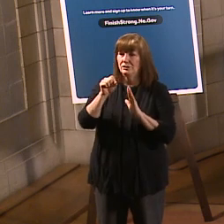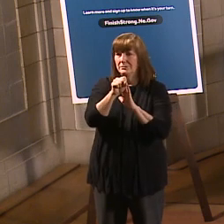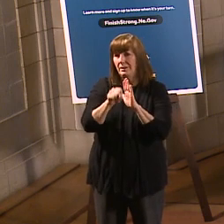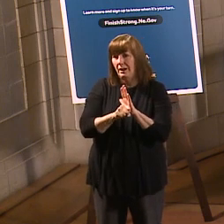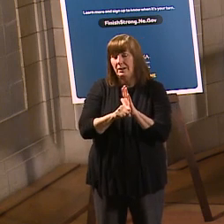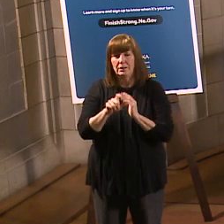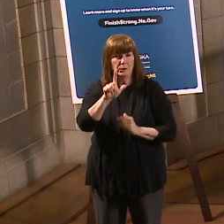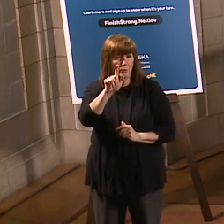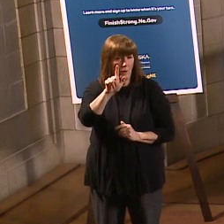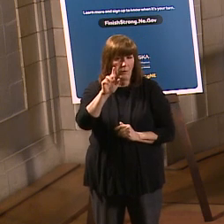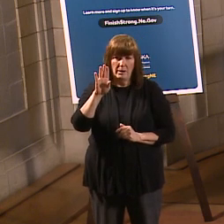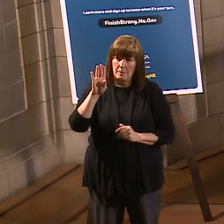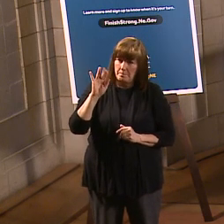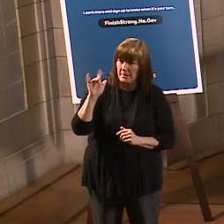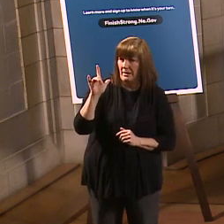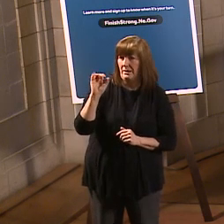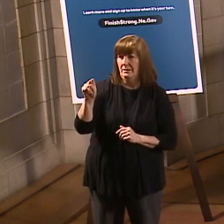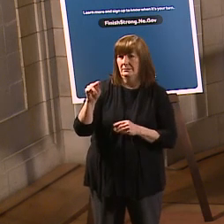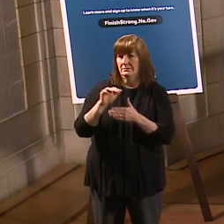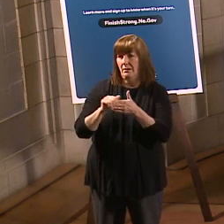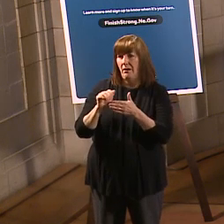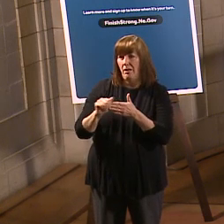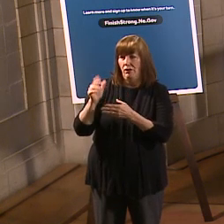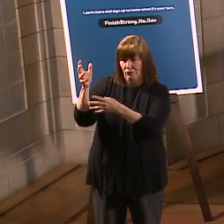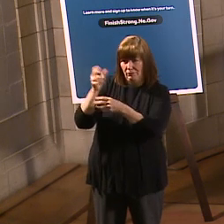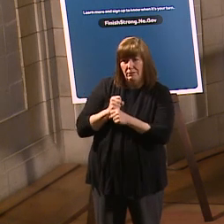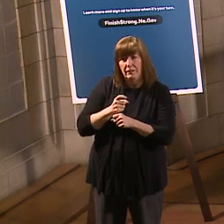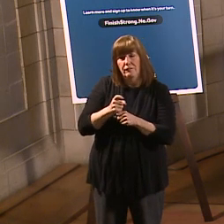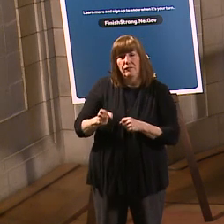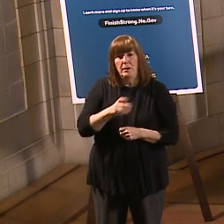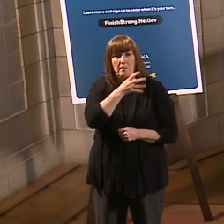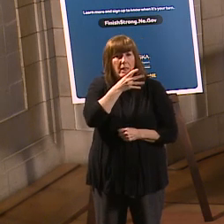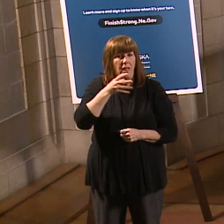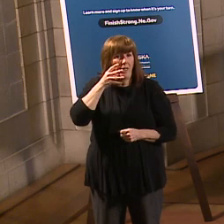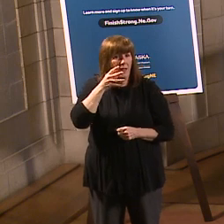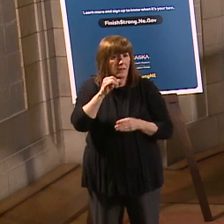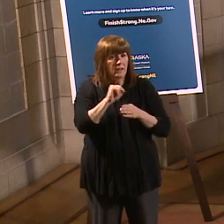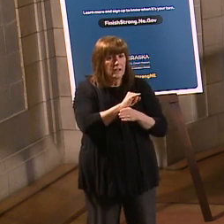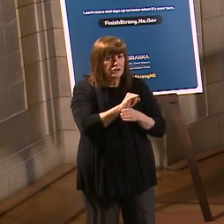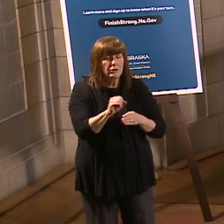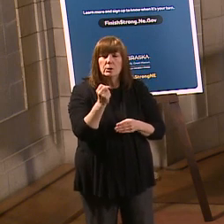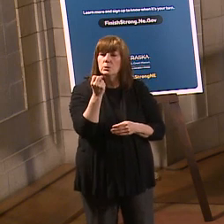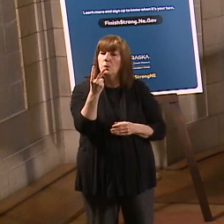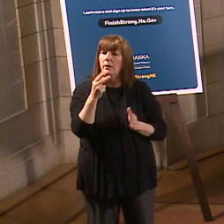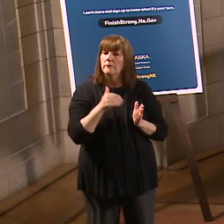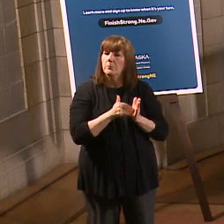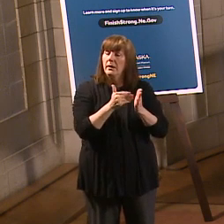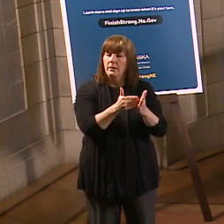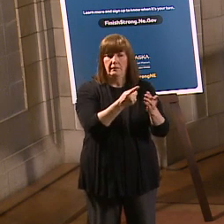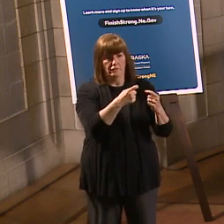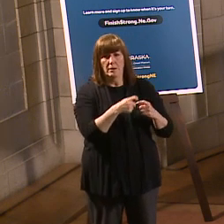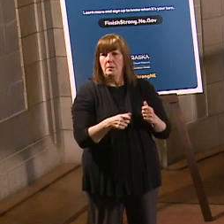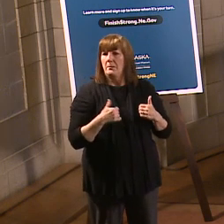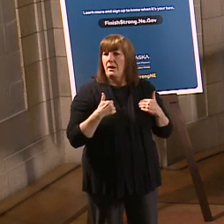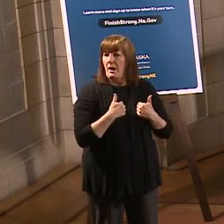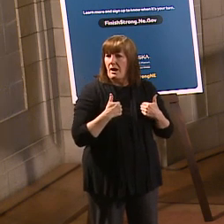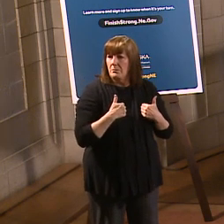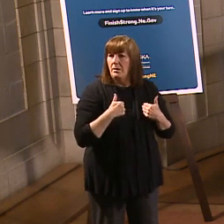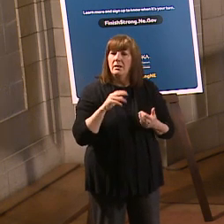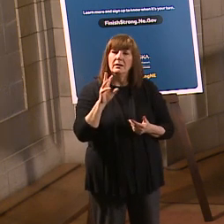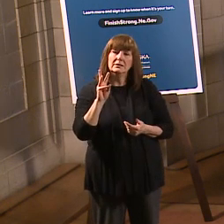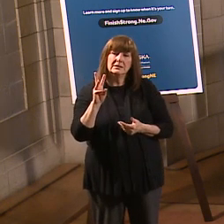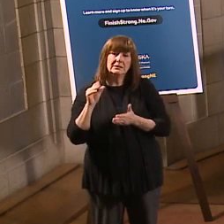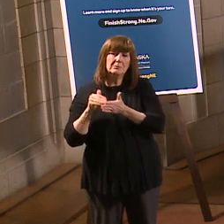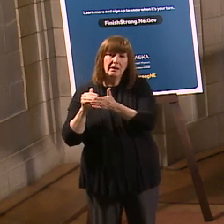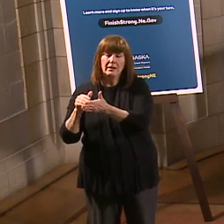about $21 billion a year in receipts from our agricultural industry. About $12 billion of that comes from livestock, and about $6 billion is